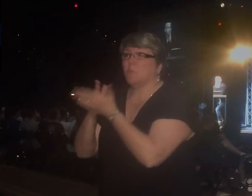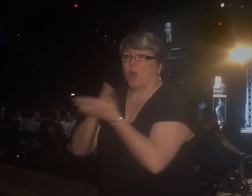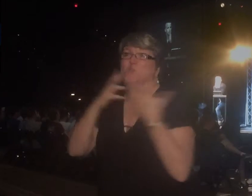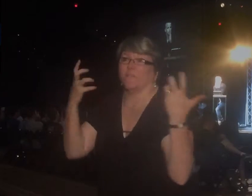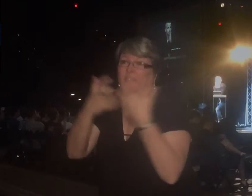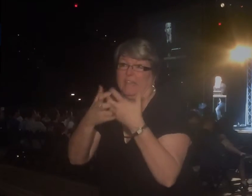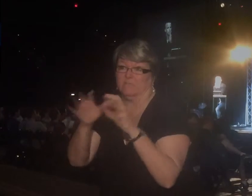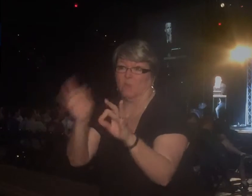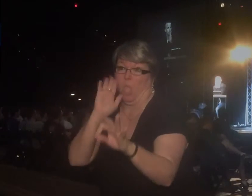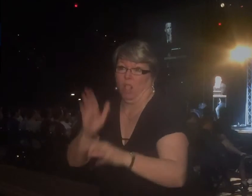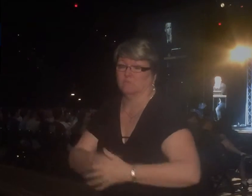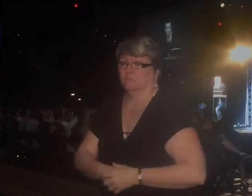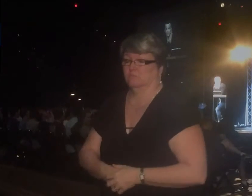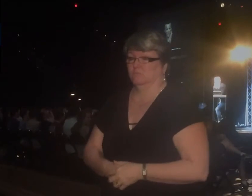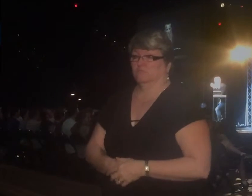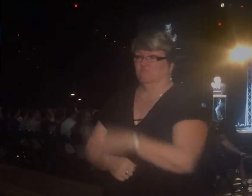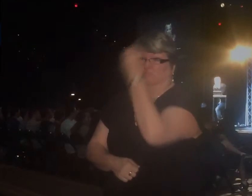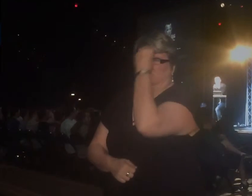Your parts are gonna fit.